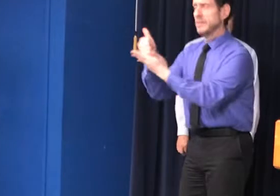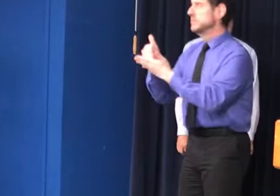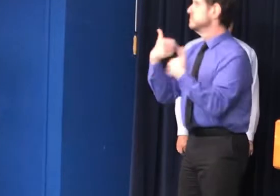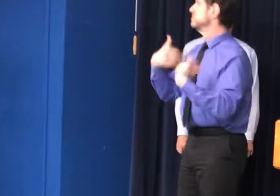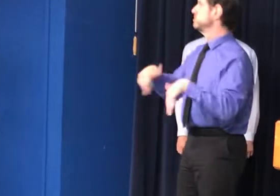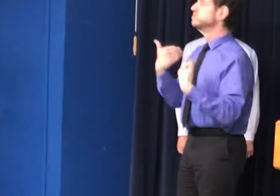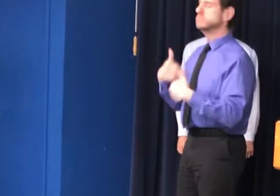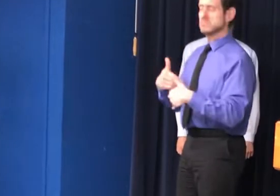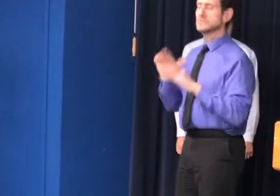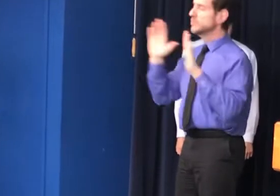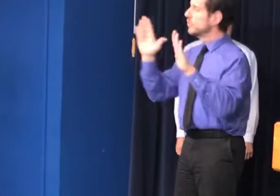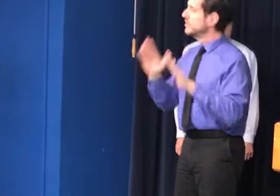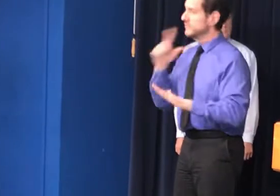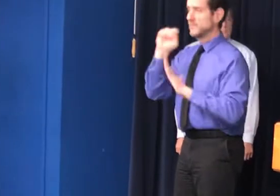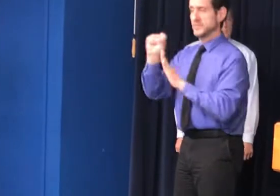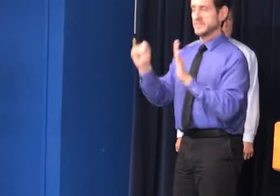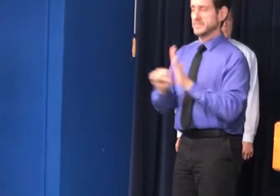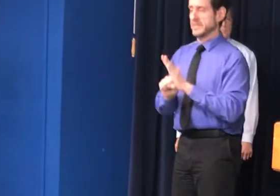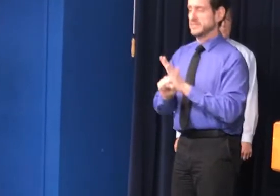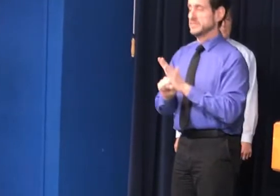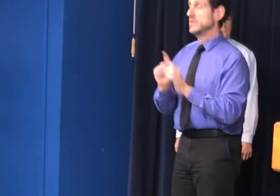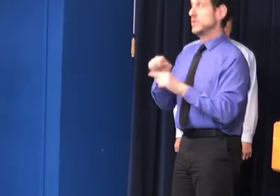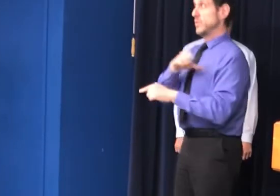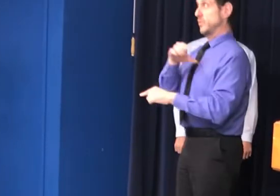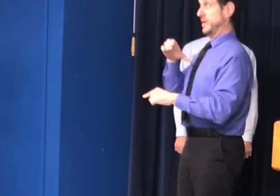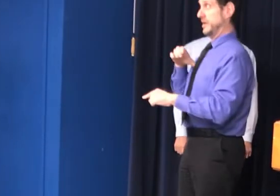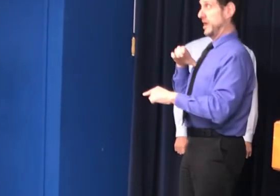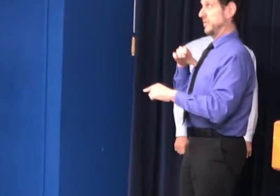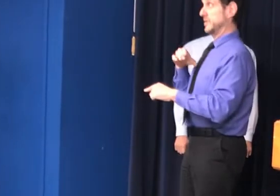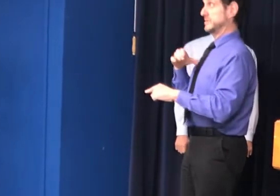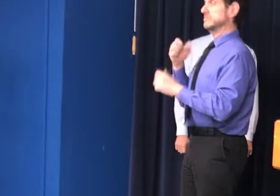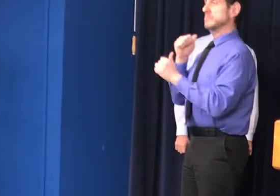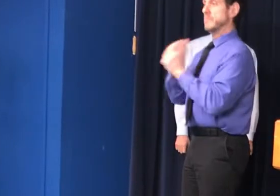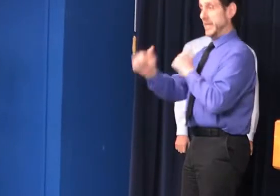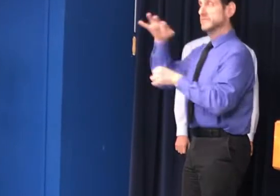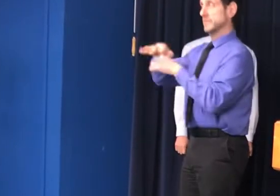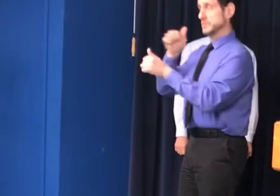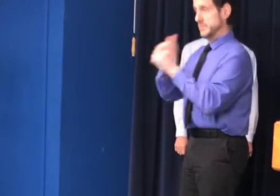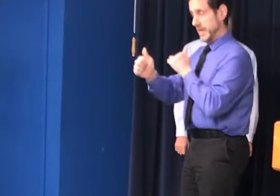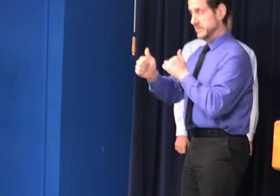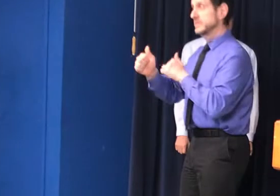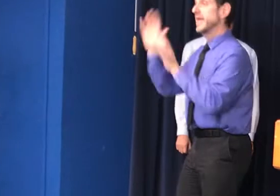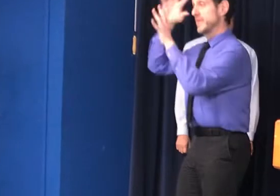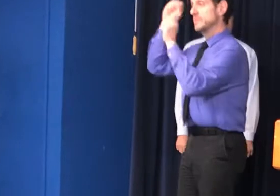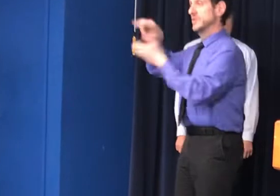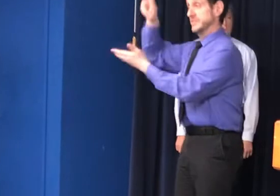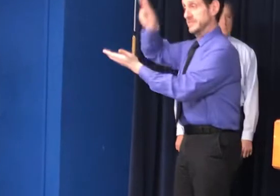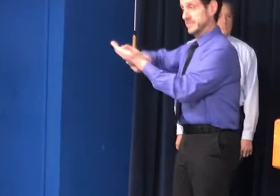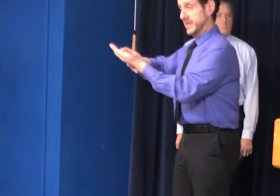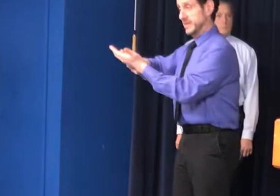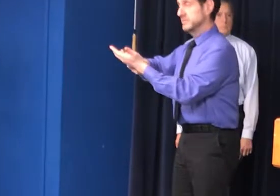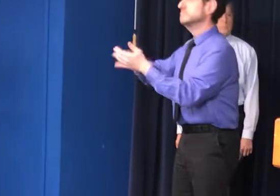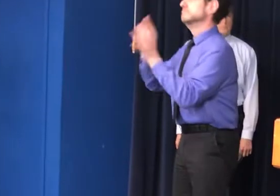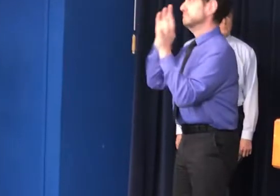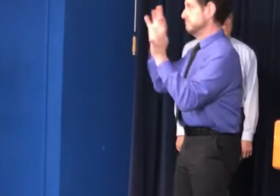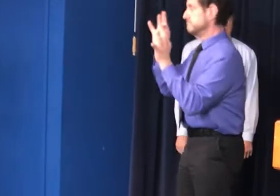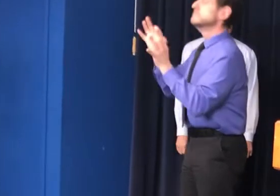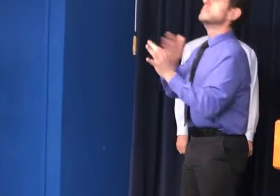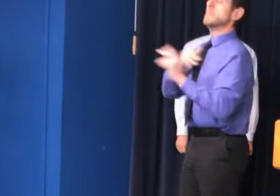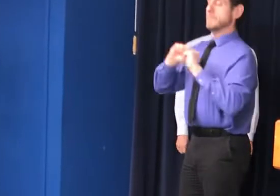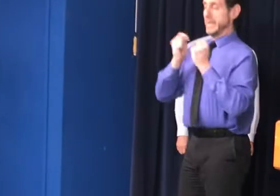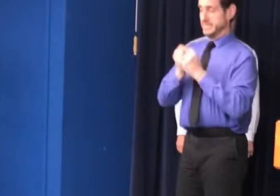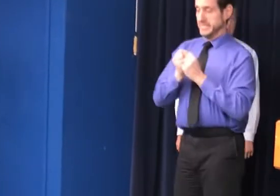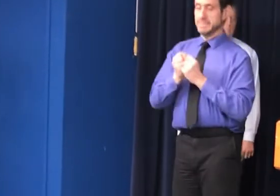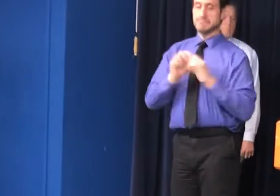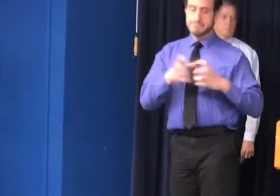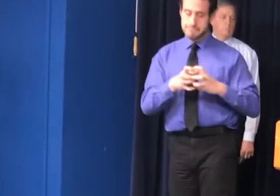as Congress formally passes and President Trump signs this legislative package, my team and I will move as quickly